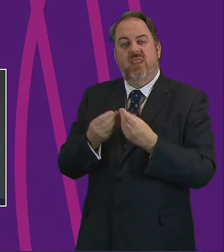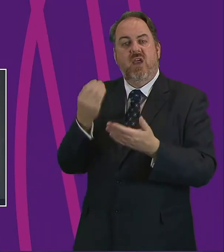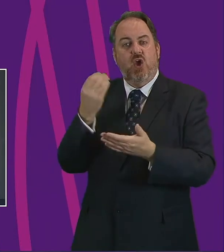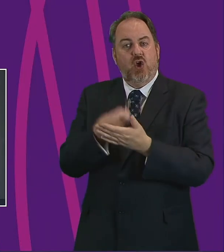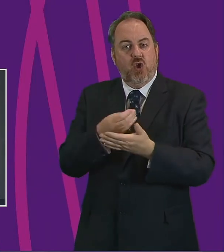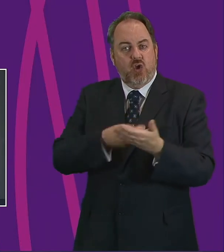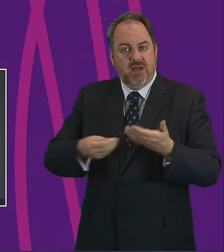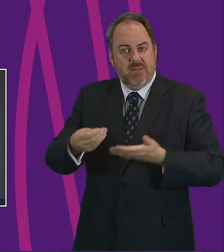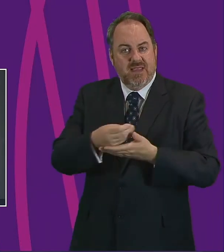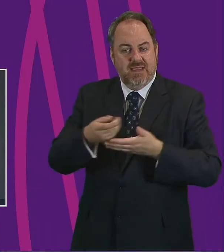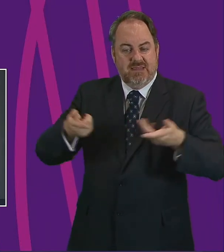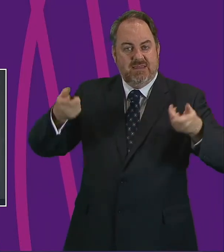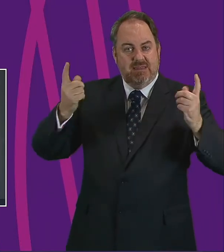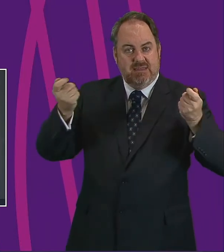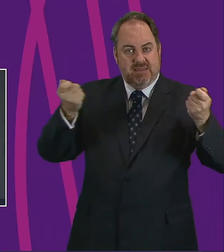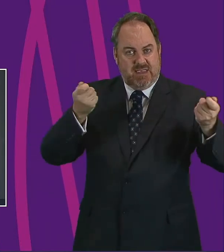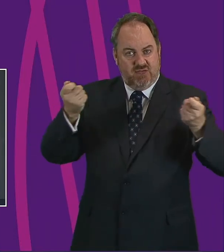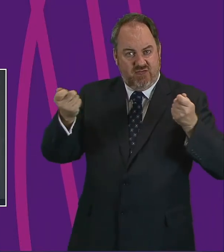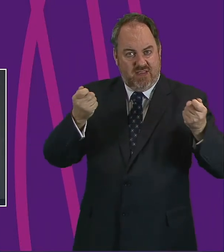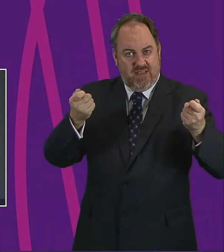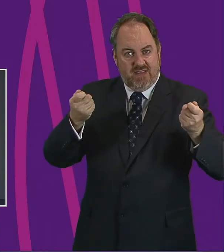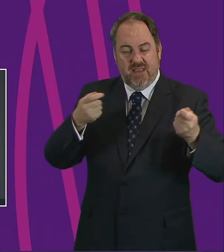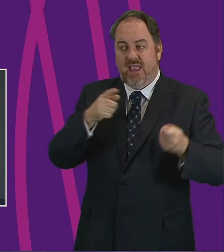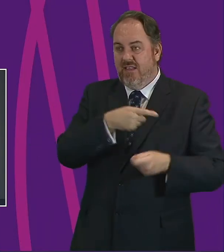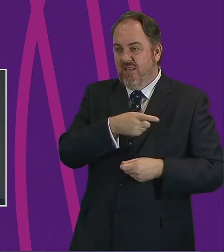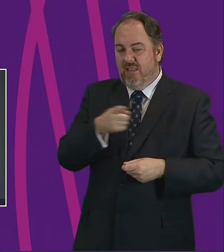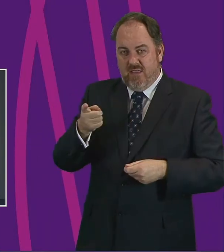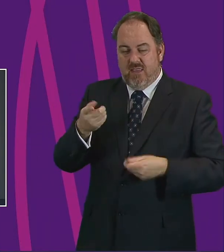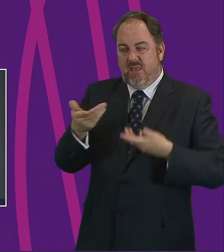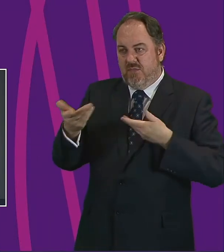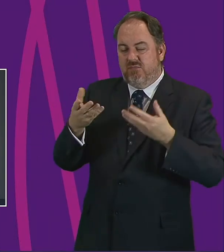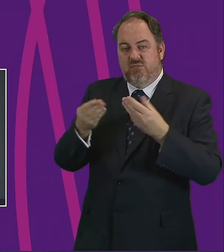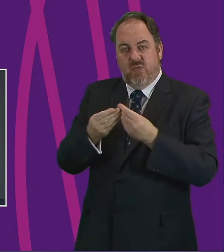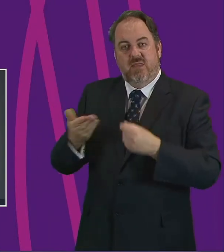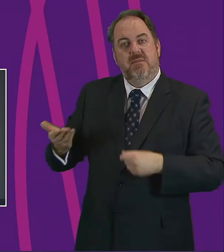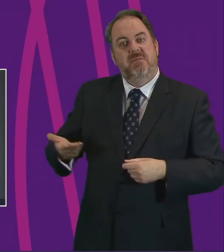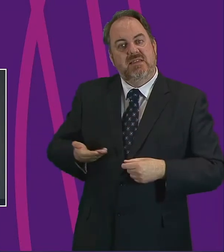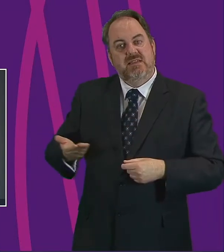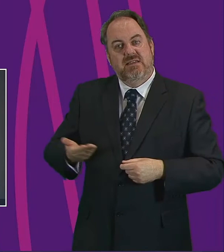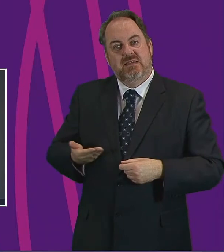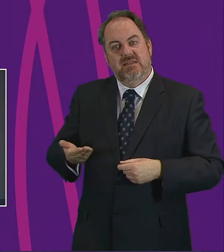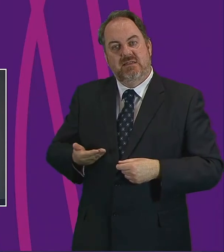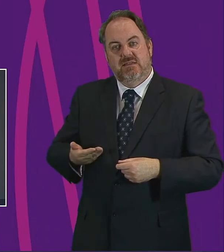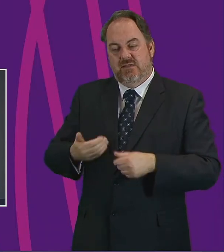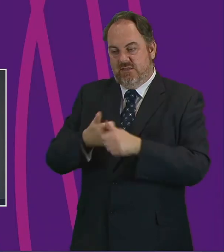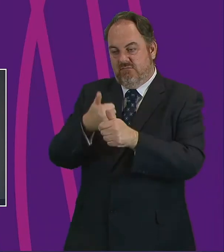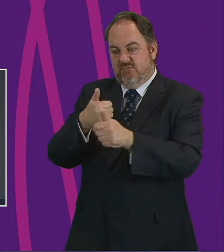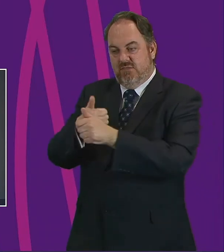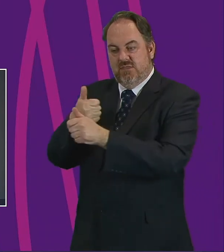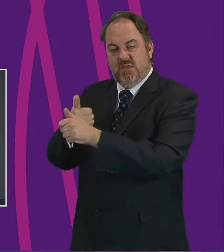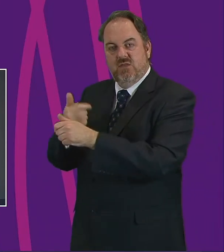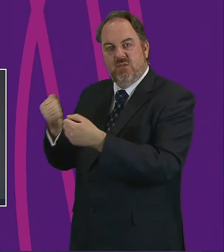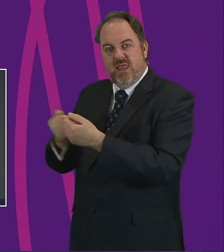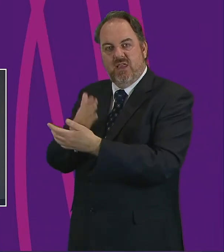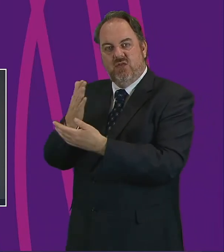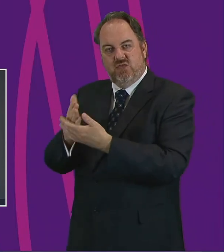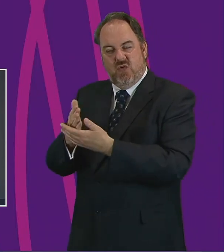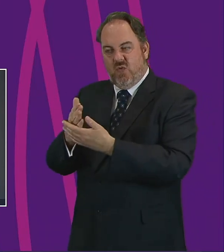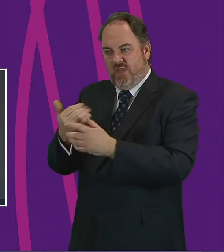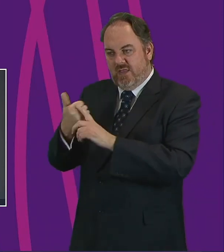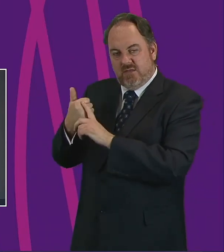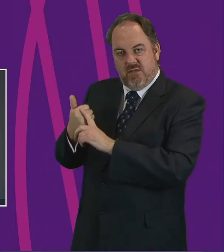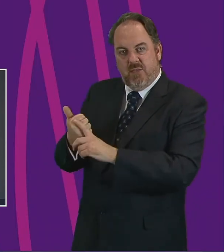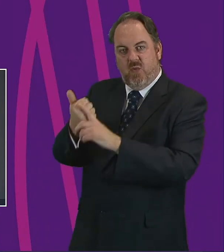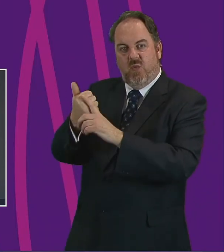which the Economy Secretary has with the business community are critical to creating a shared understanding of how the blended learning model can work,